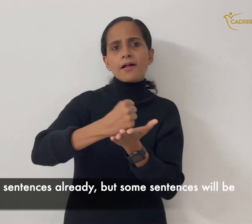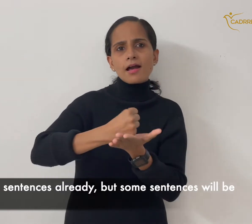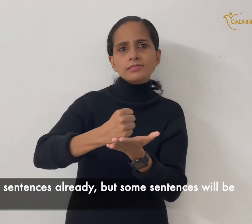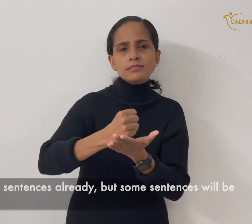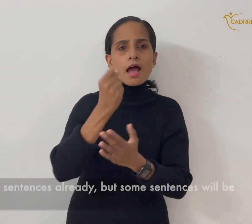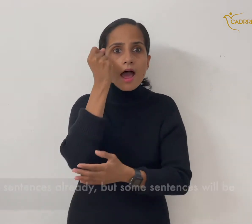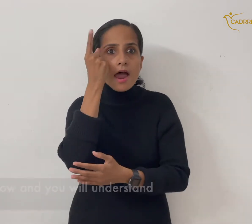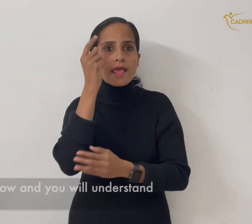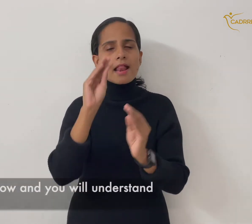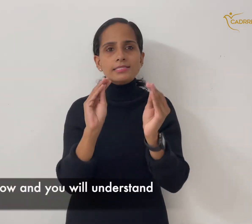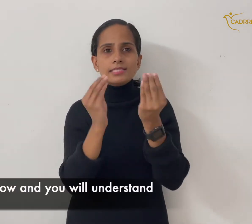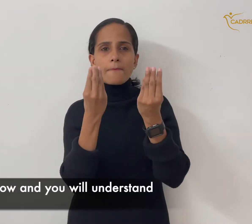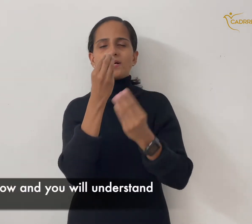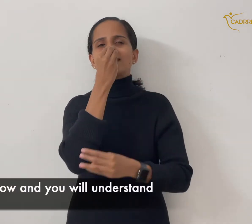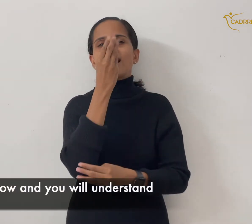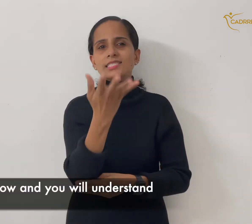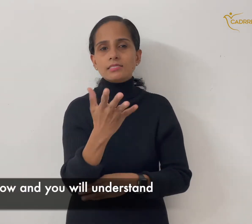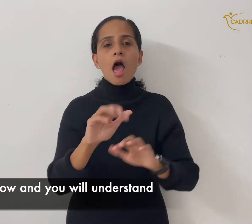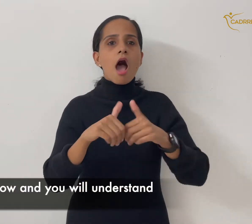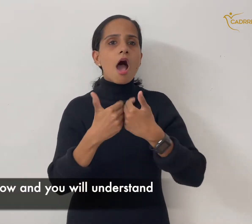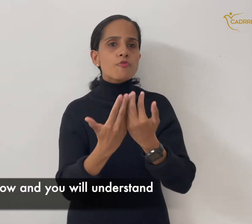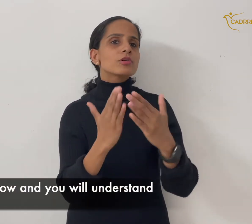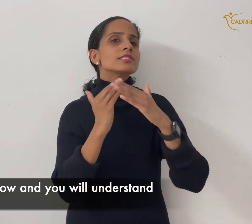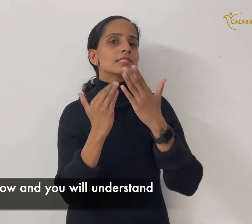will be signed differently now and you will understand.